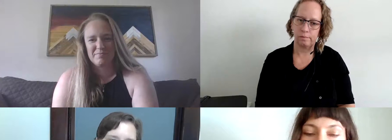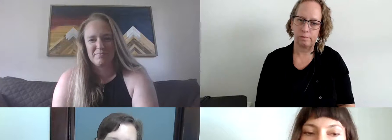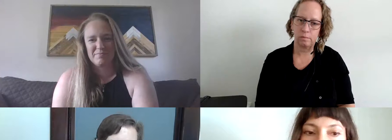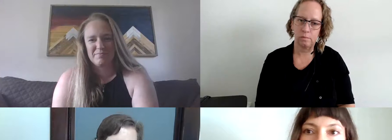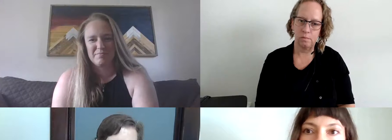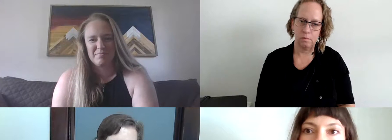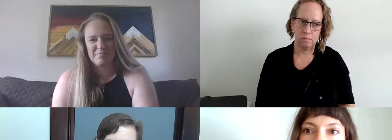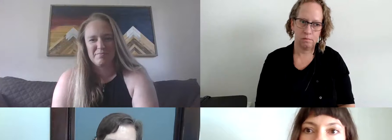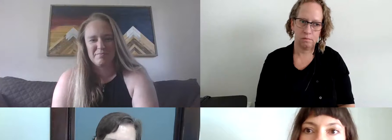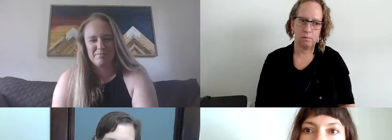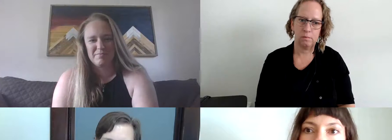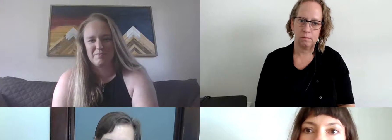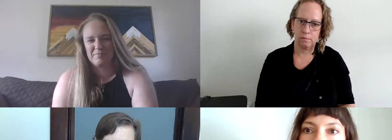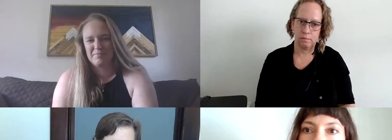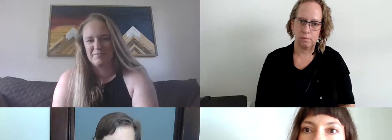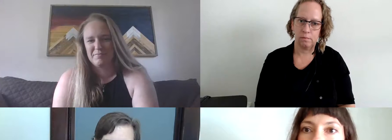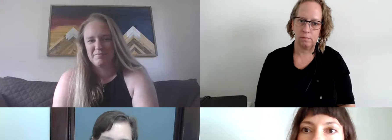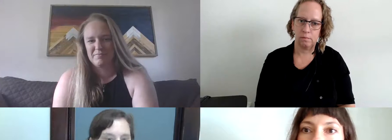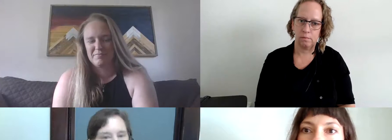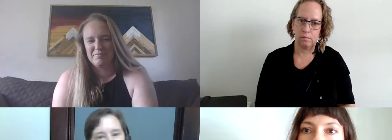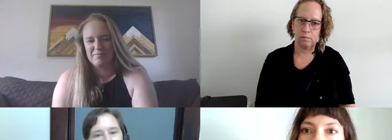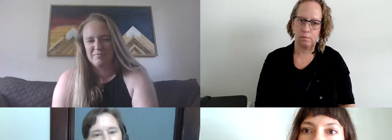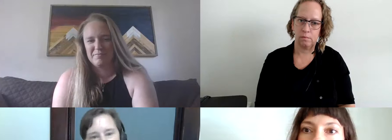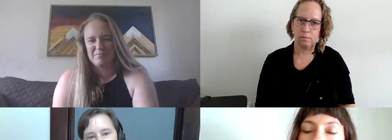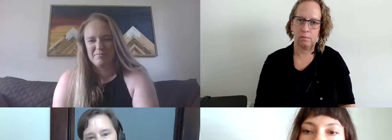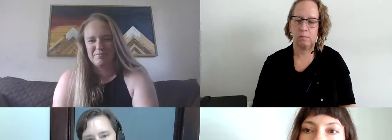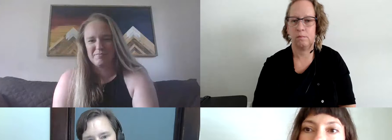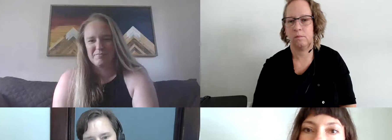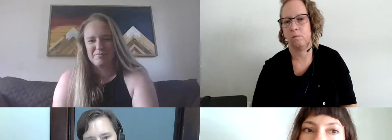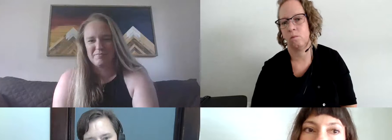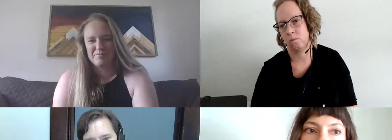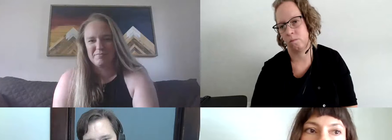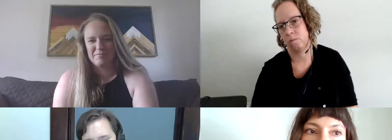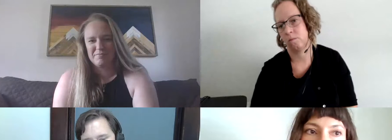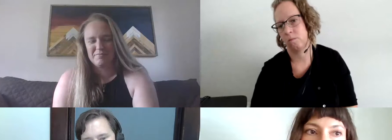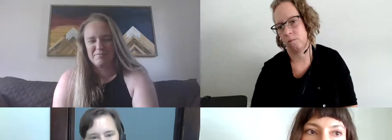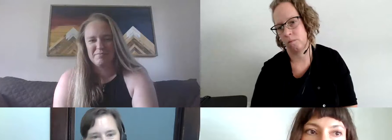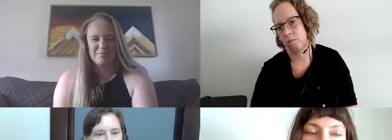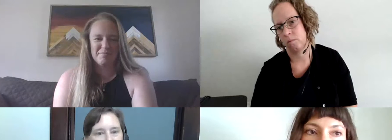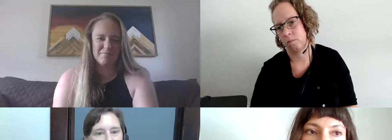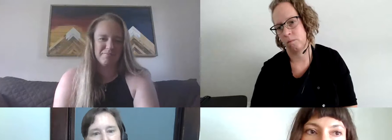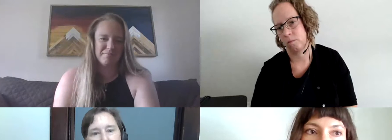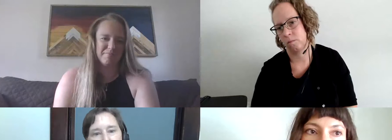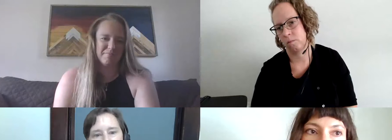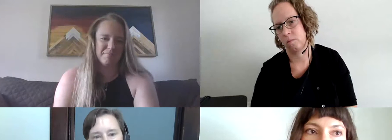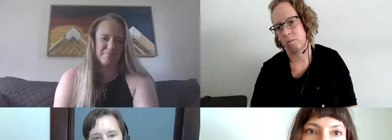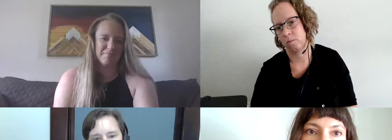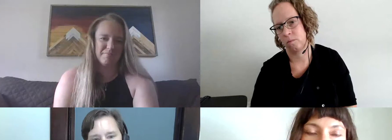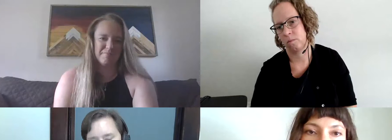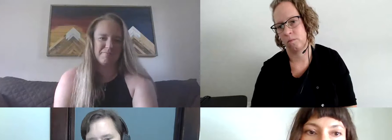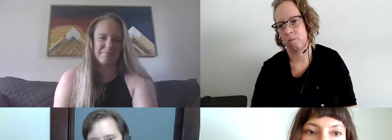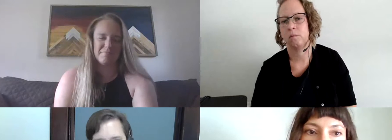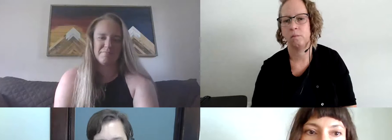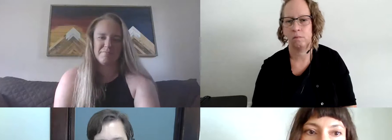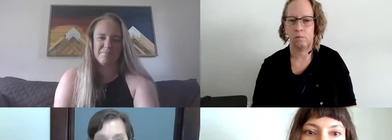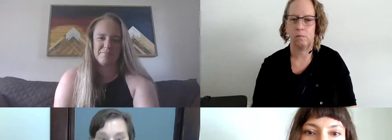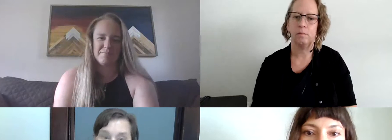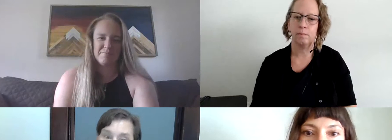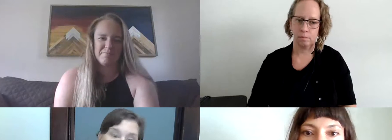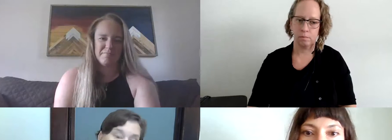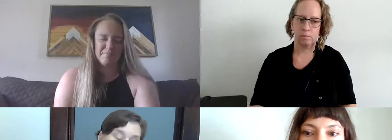know people's names or things like that. Like when I request an interpreter or captioning, I say, here are people who will be in the meeting, here are